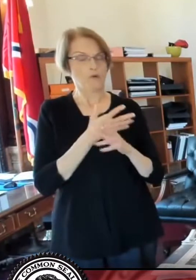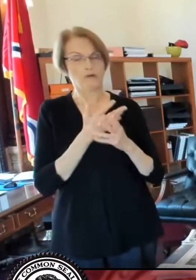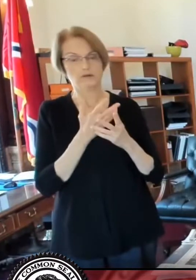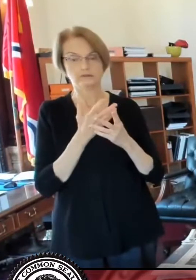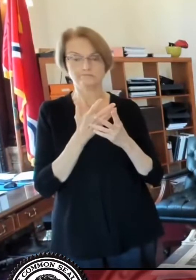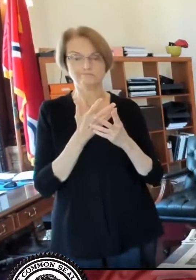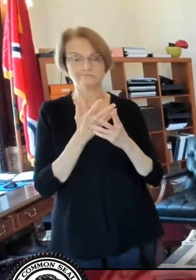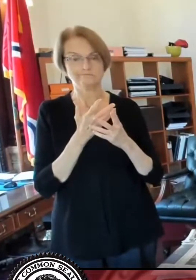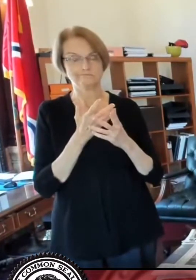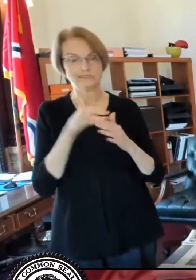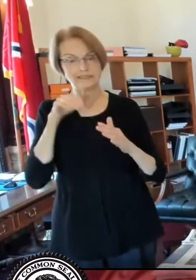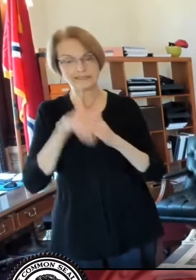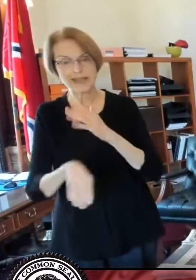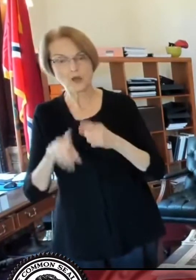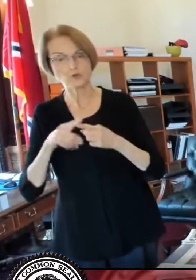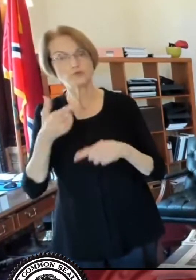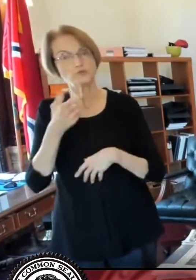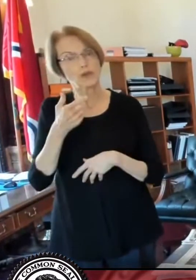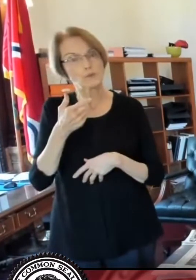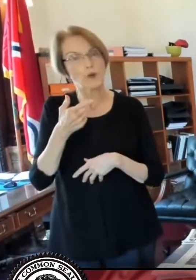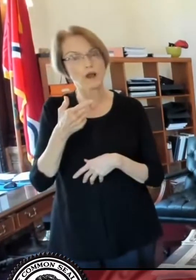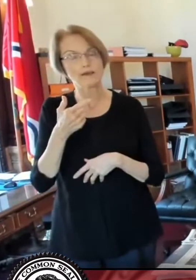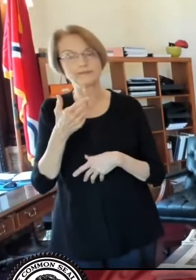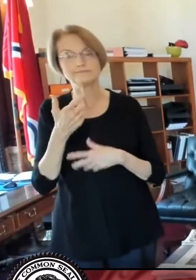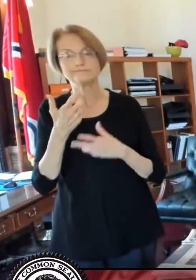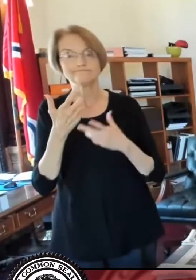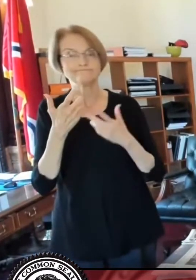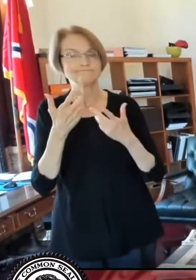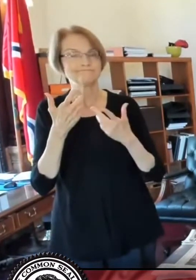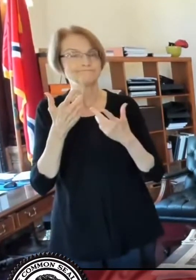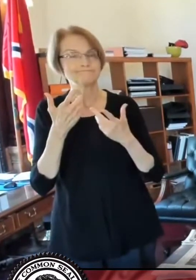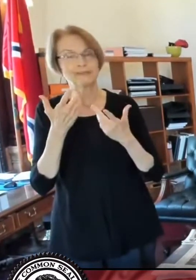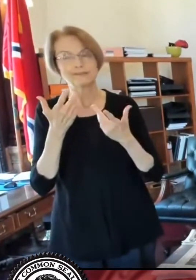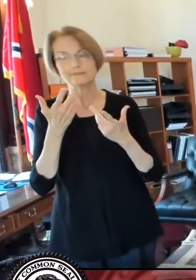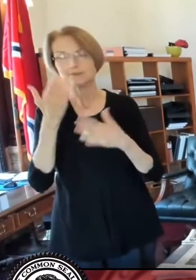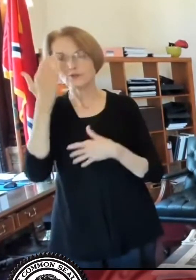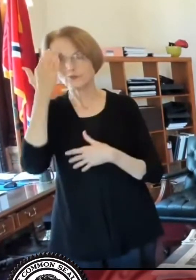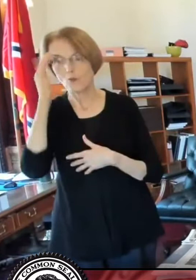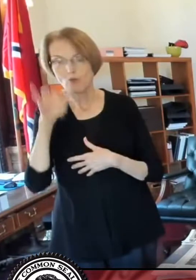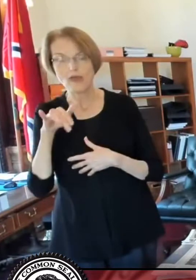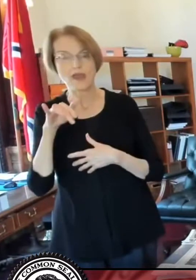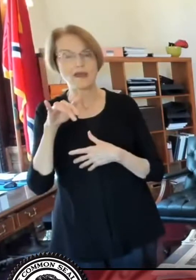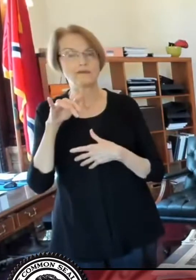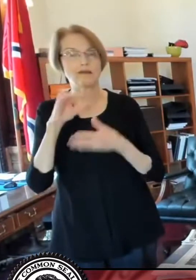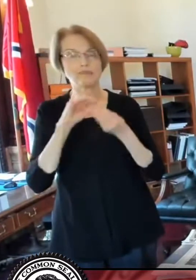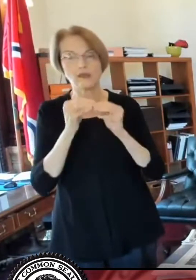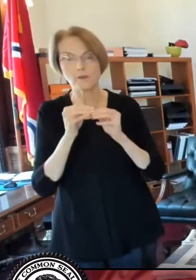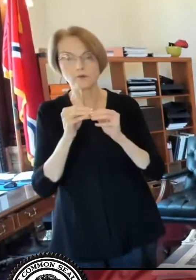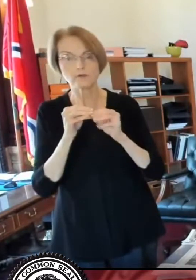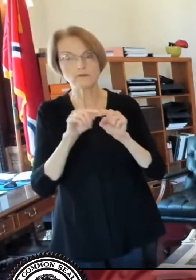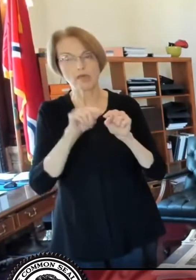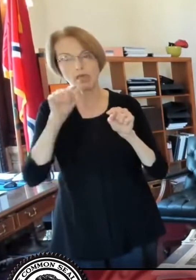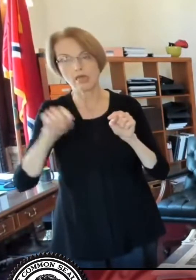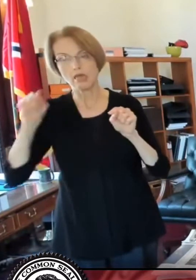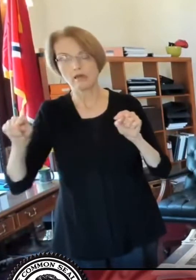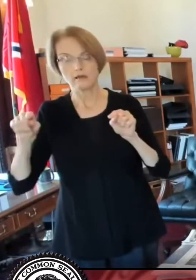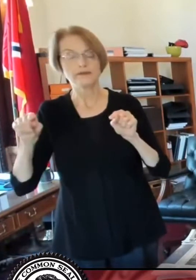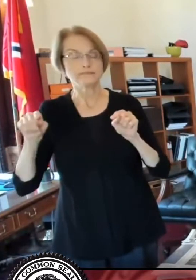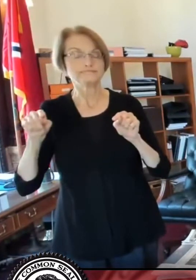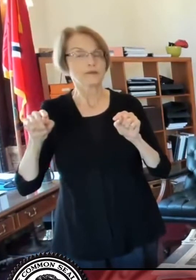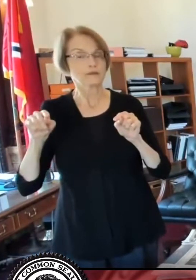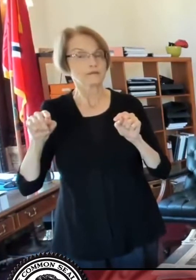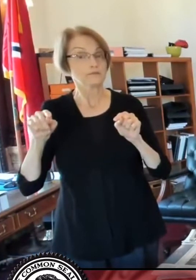as 21. So it's just one of these things that these cases, and part of it is reporting,